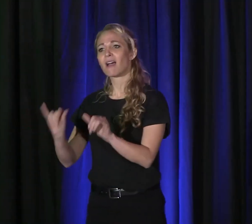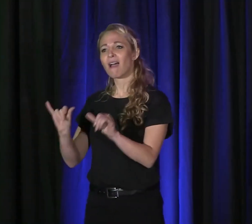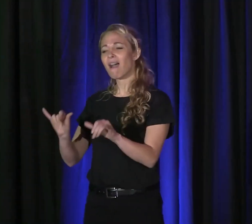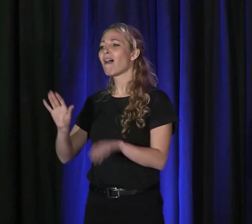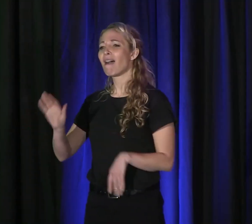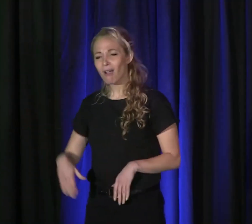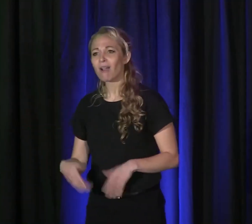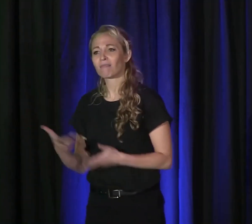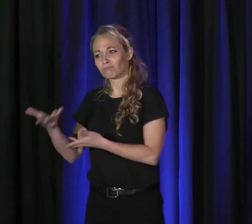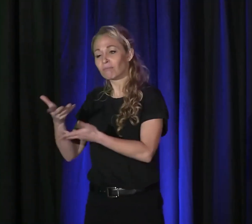not valued?